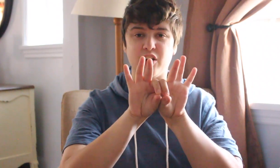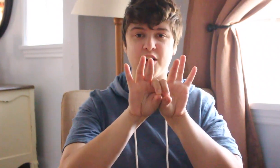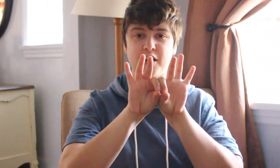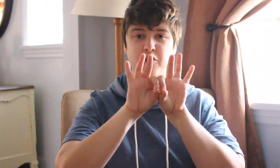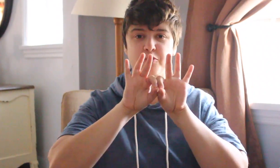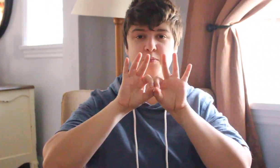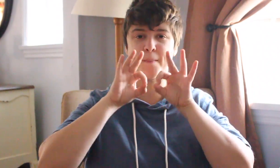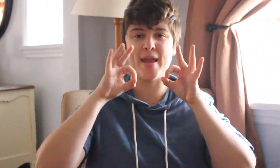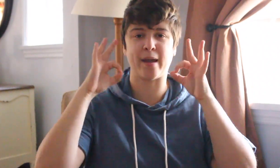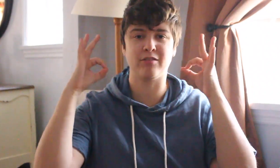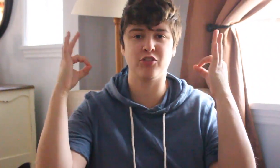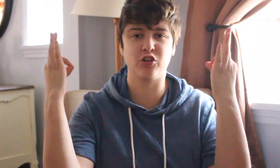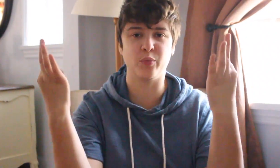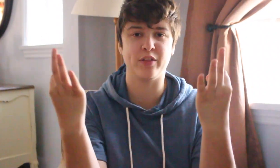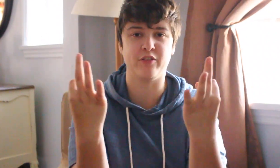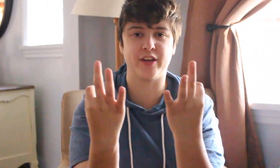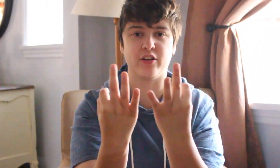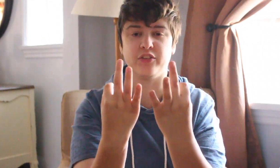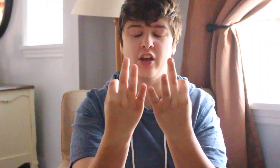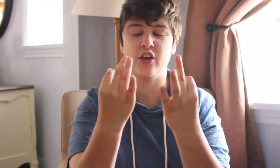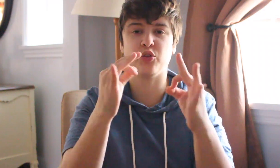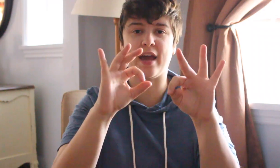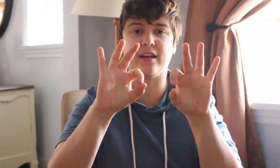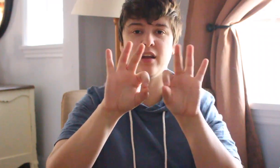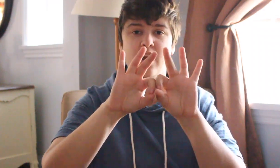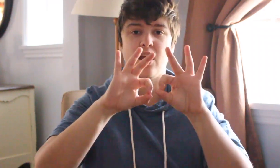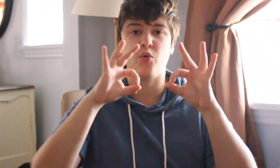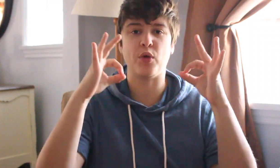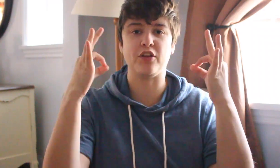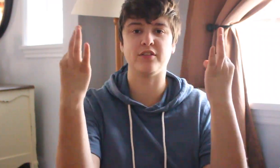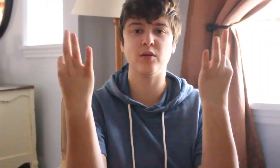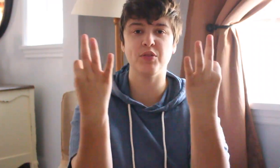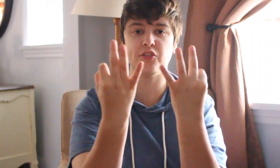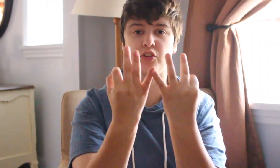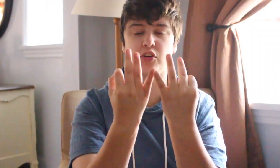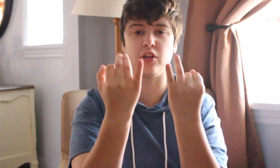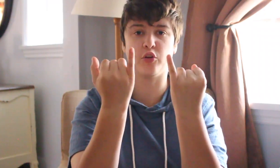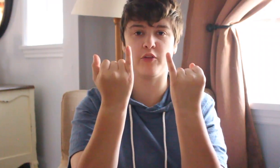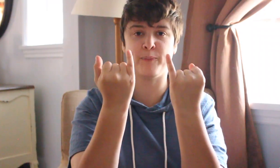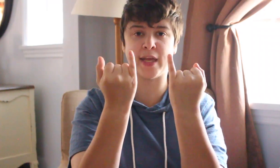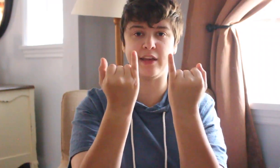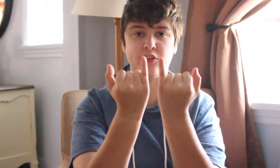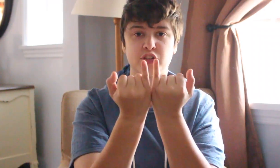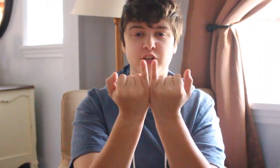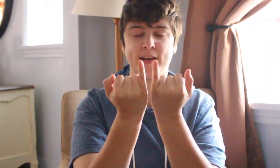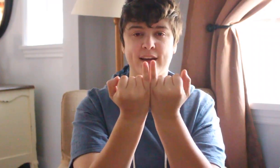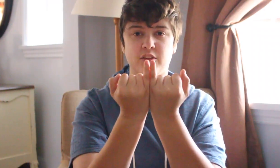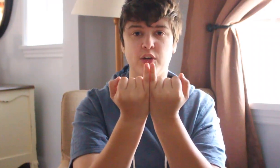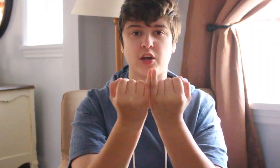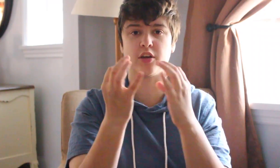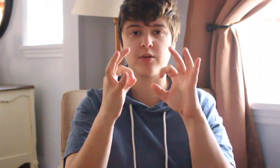you're going to make a circle with your fingers so that when you're done with the circle your pinkies should be next to each other.